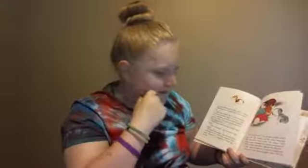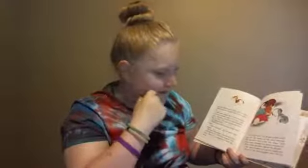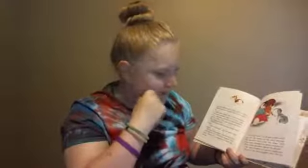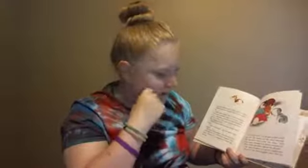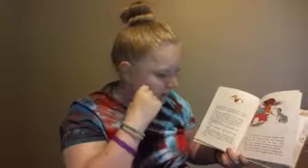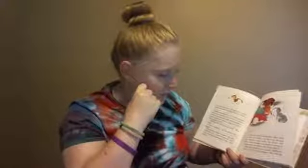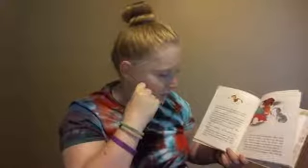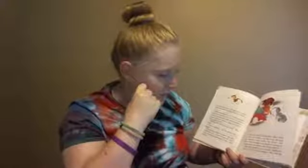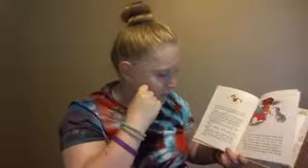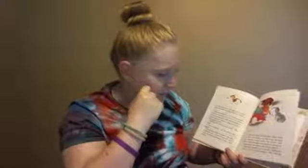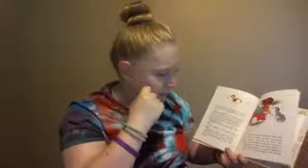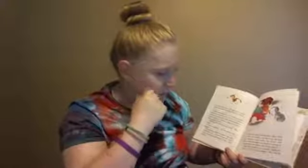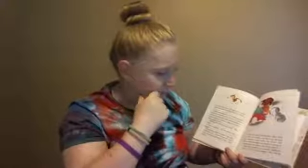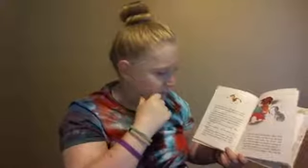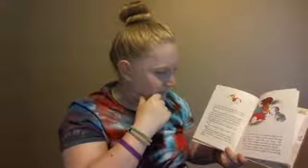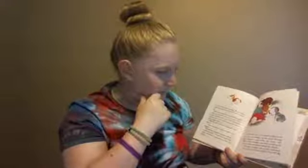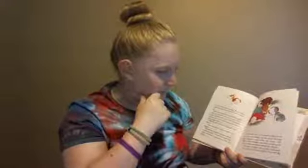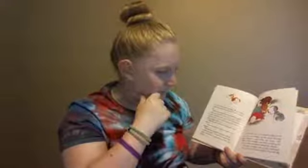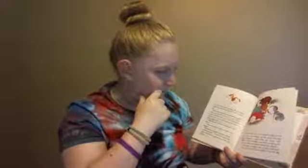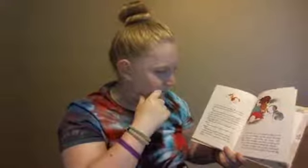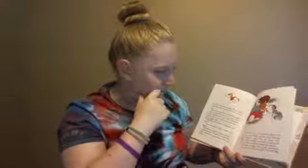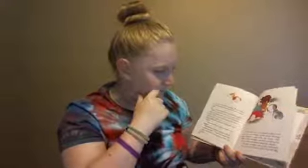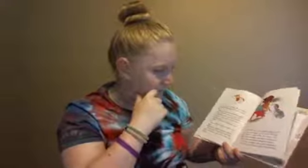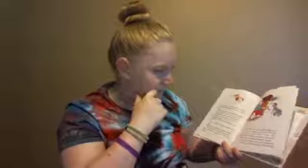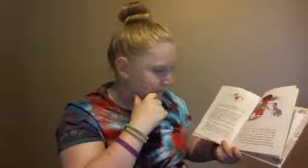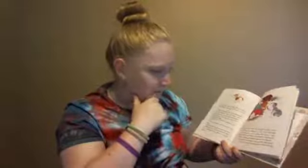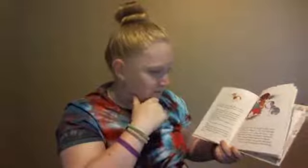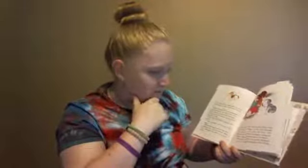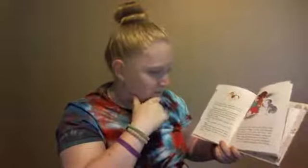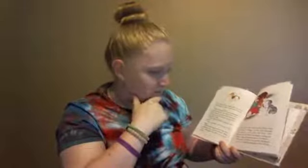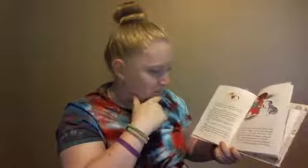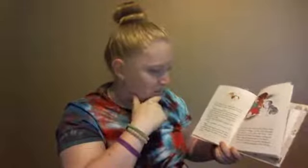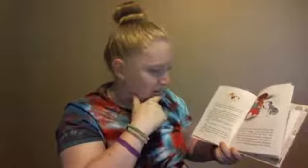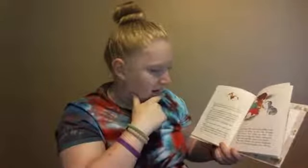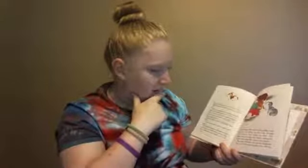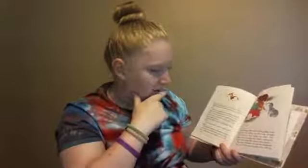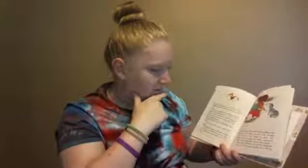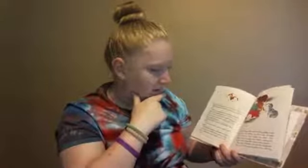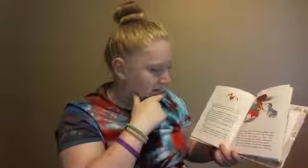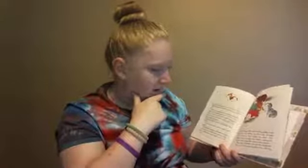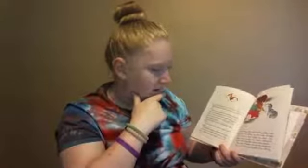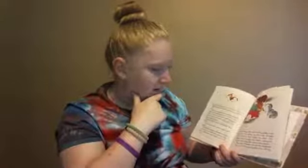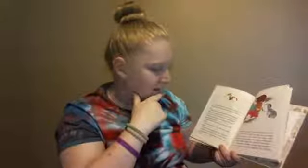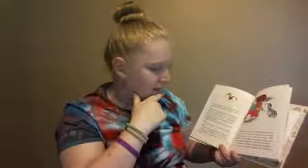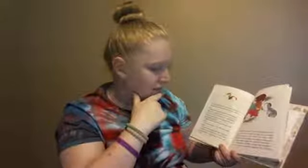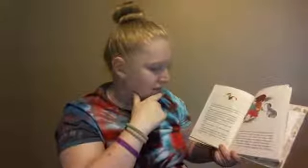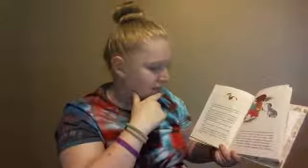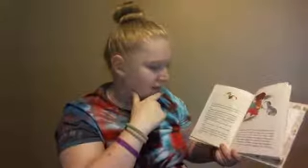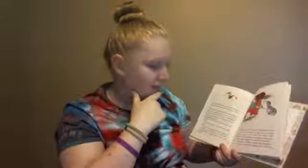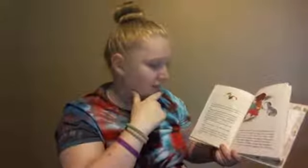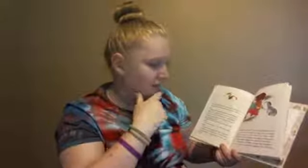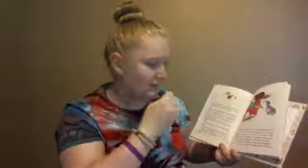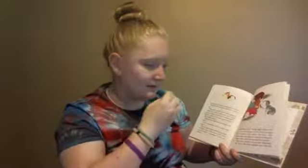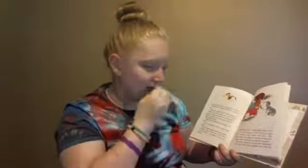they could go, over the bridge, up the road, through the meadow, and under the fence. And there, sure enough, was